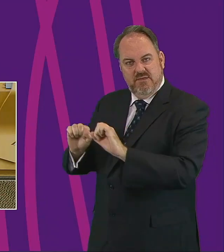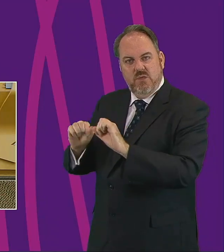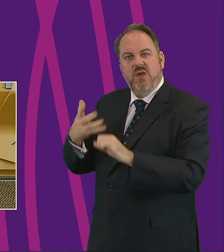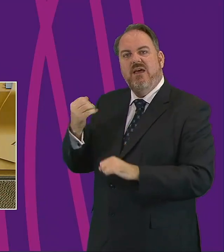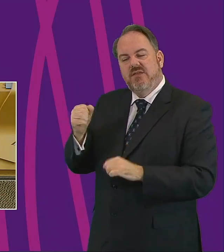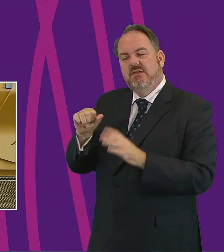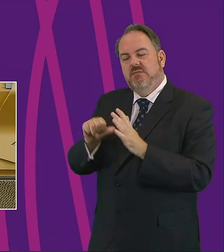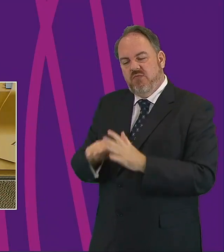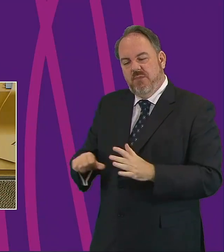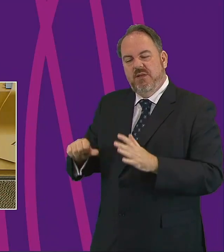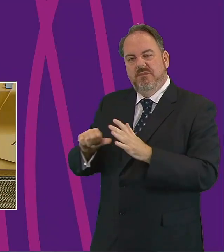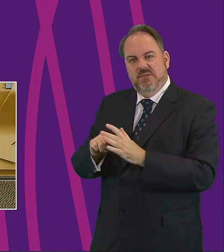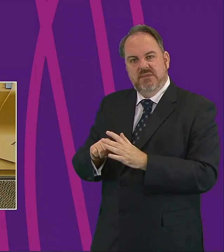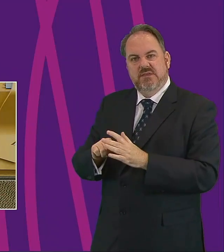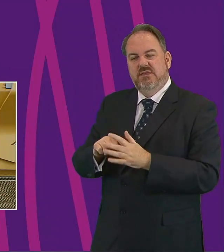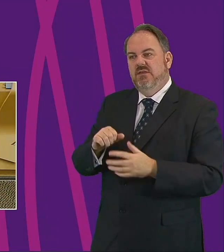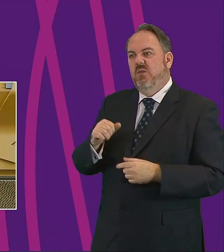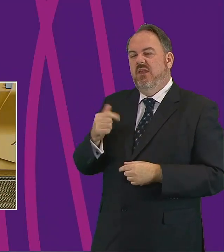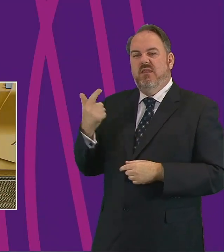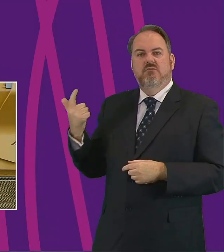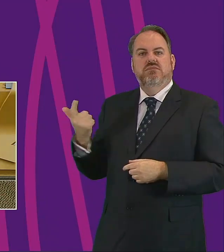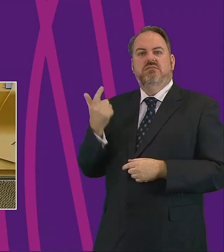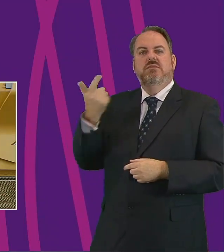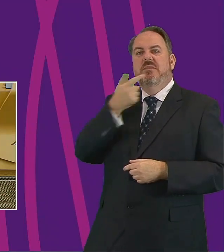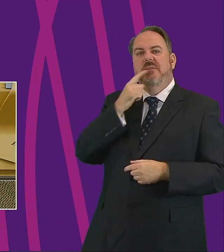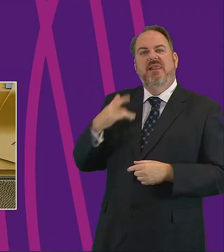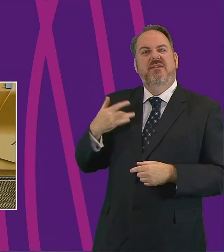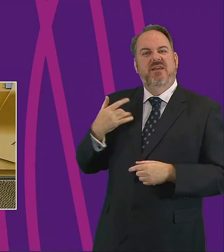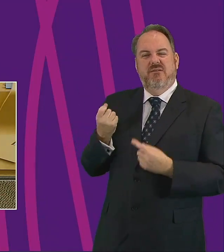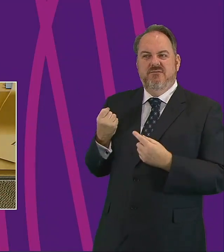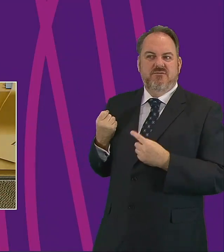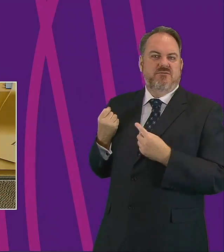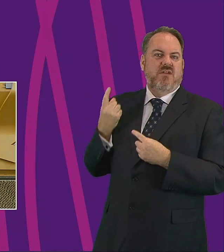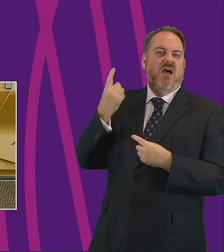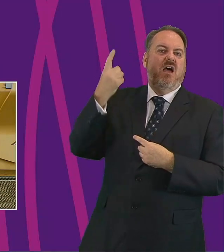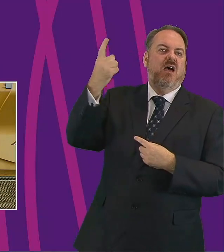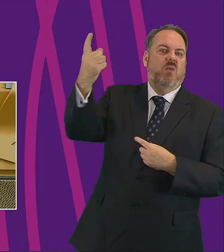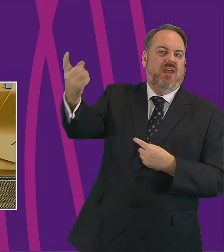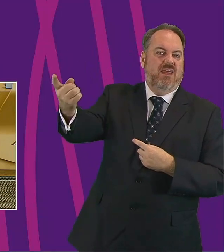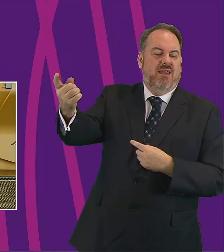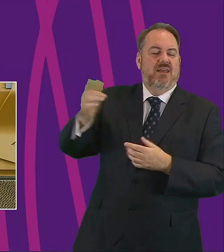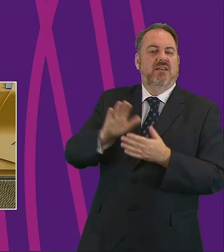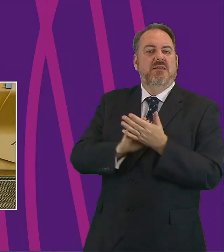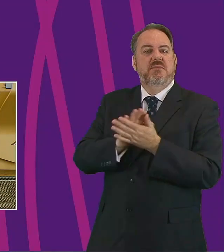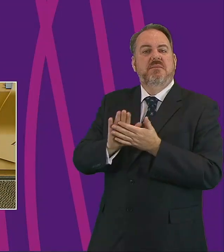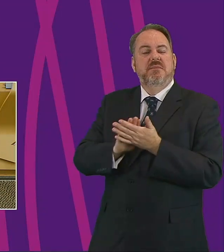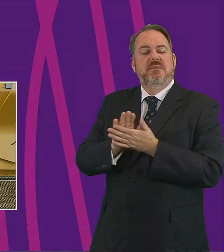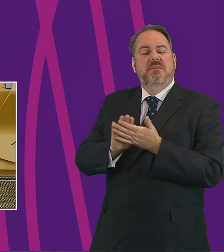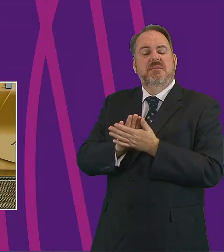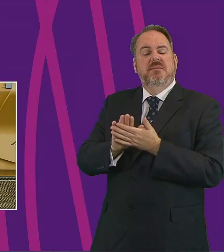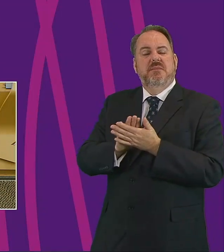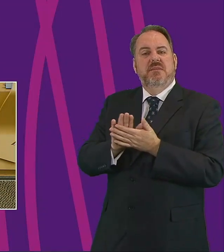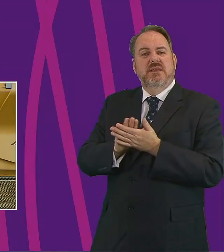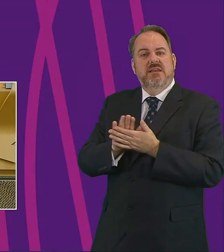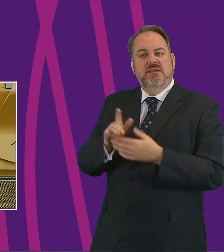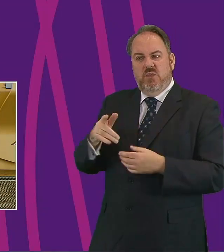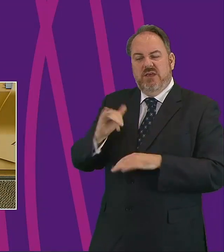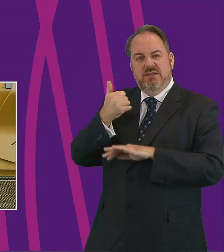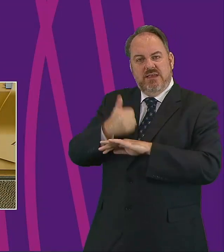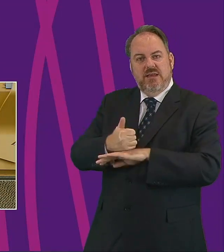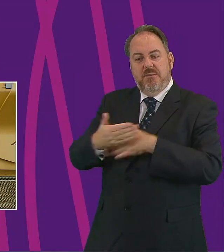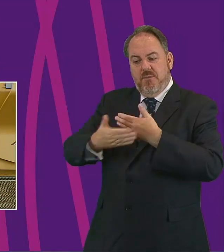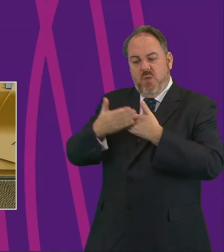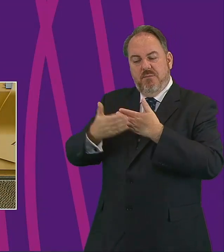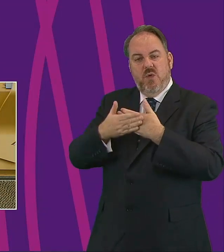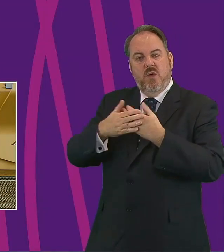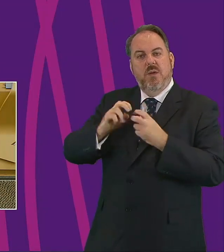with sometimes longer delivery times in remote areas, which is why we are also increasing the number of mobile units that are available.